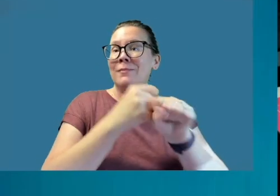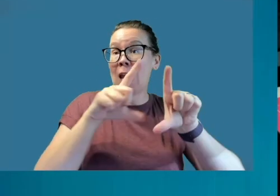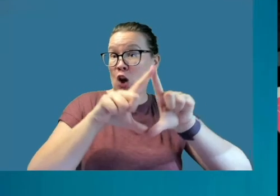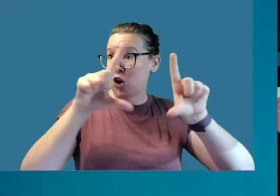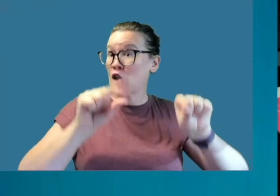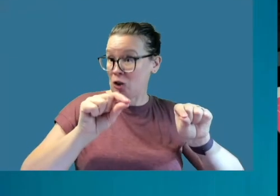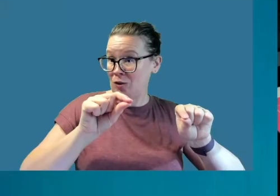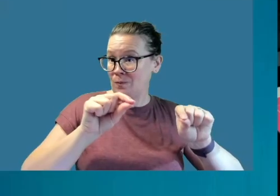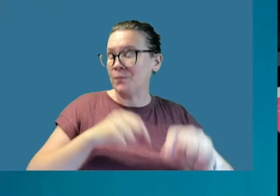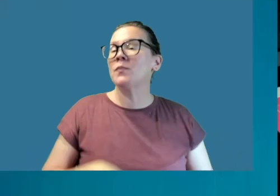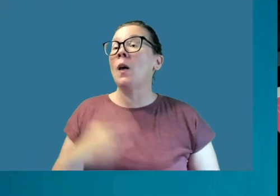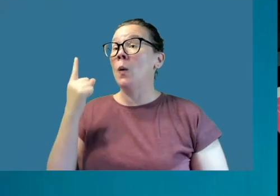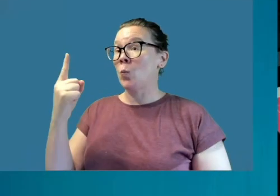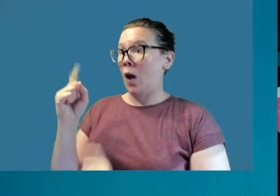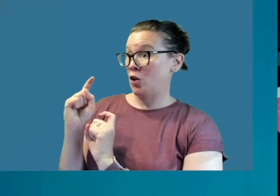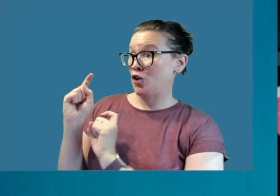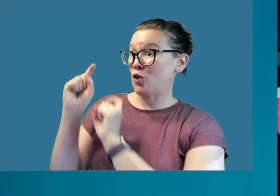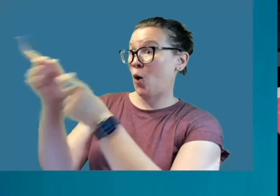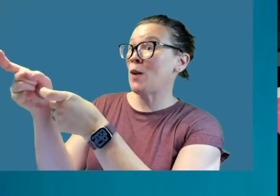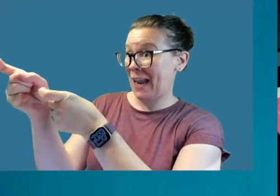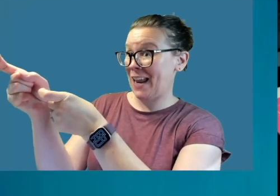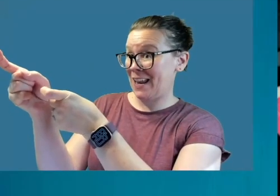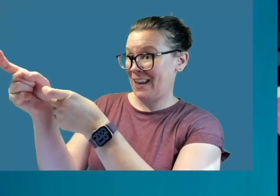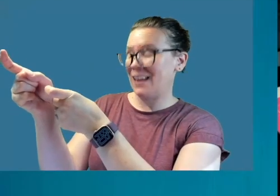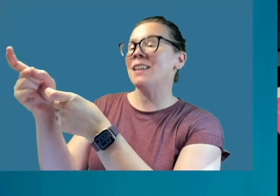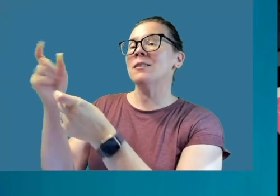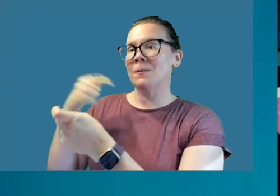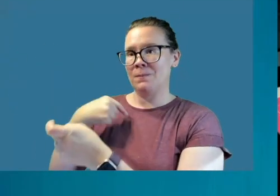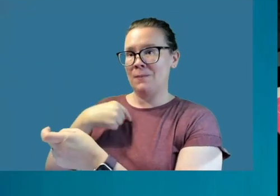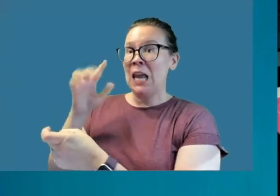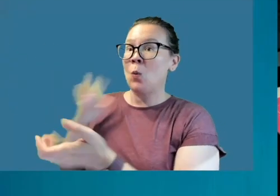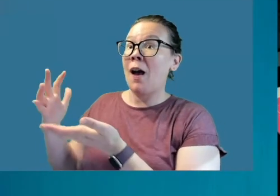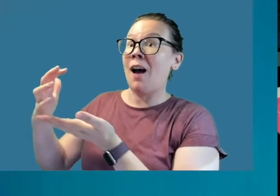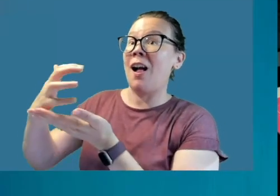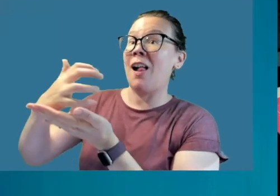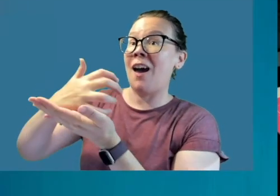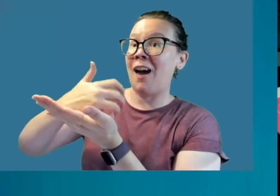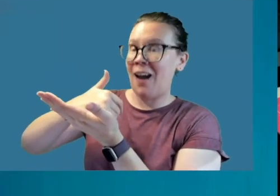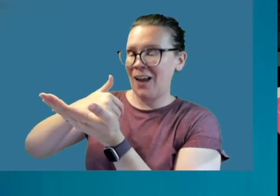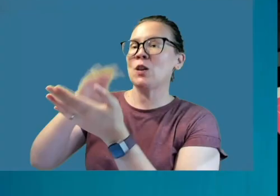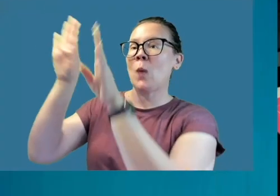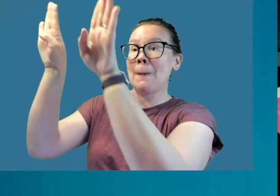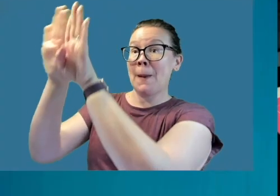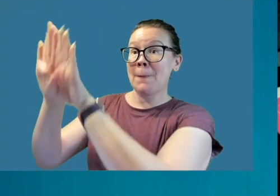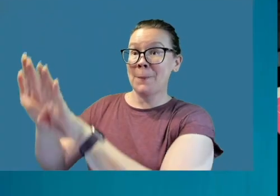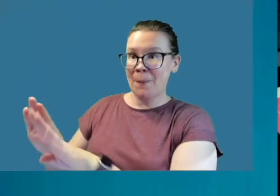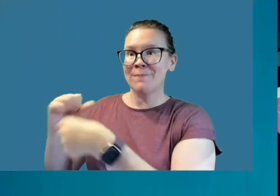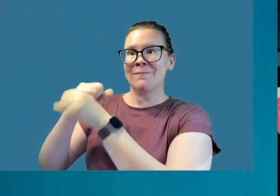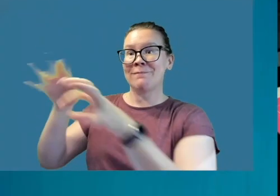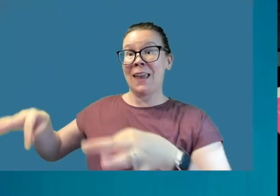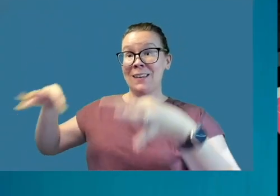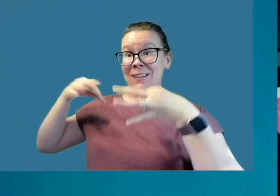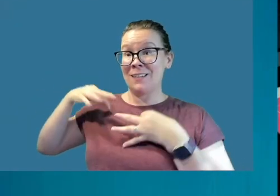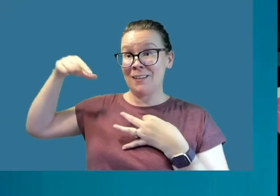a t-shirt with that block, making a zip pouch with that block, or making a greeting card. Your second block, I'm going to collect